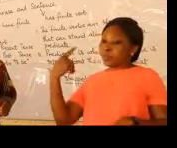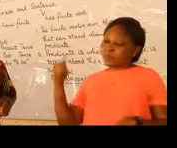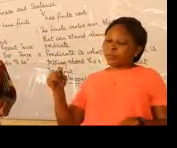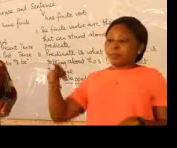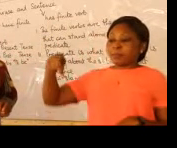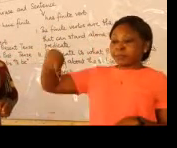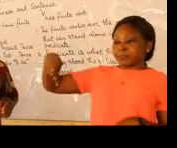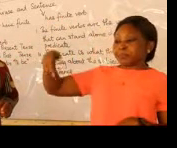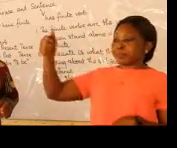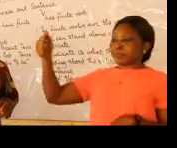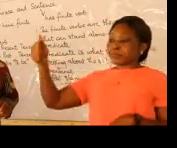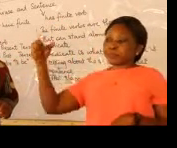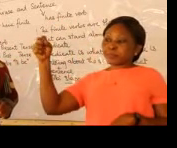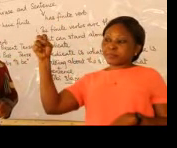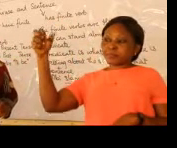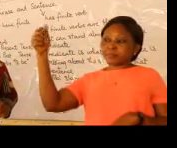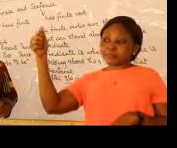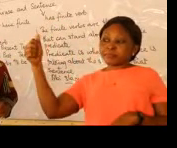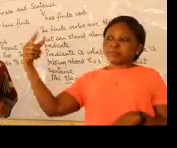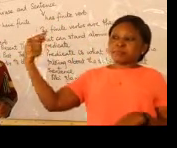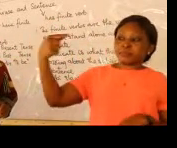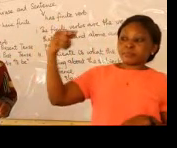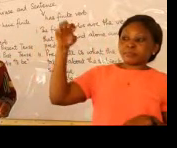and when you are extracting it,